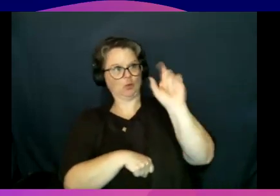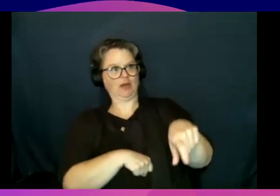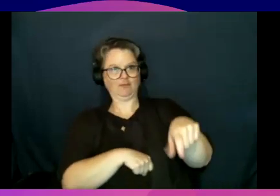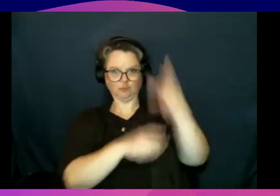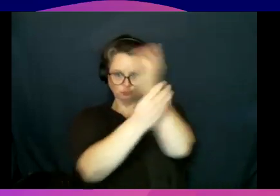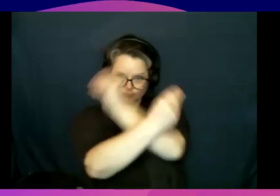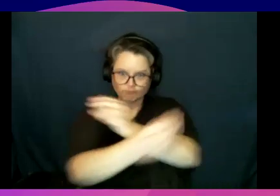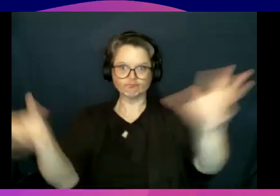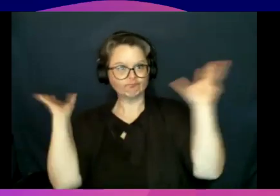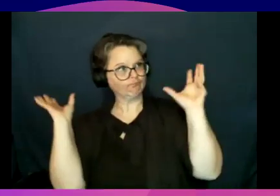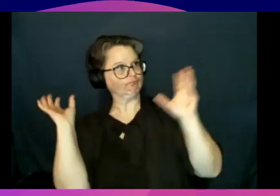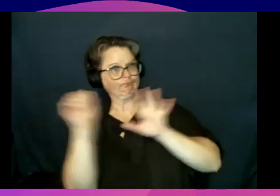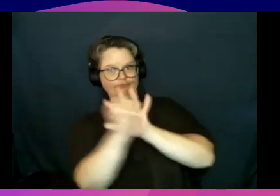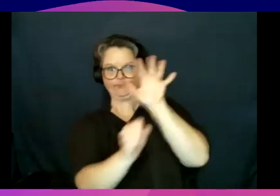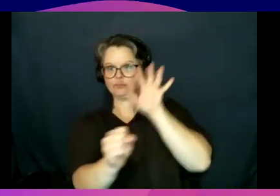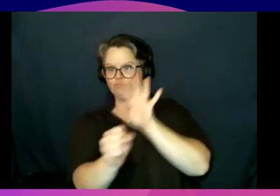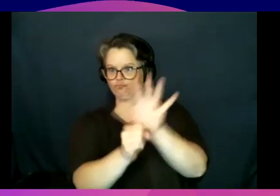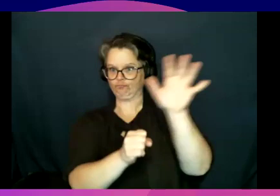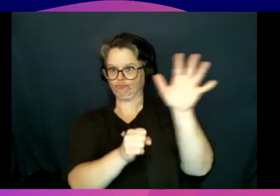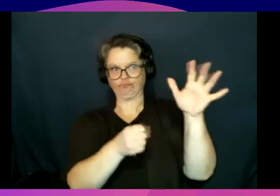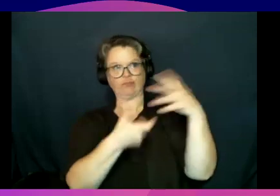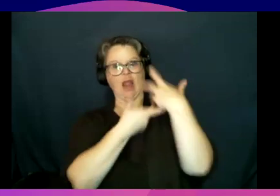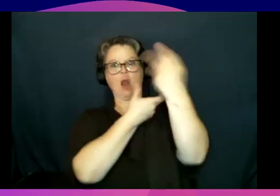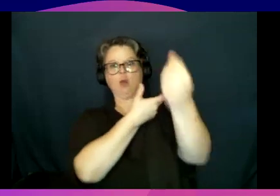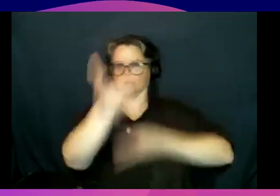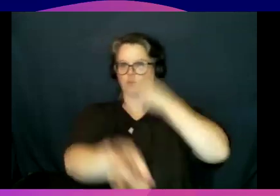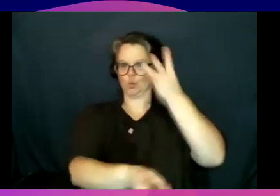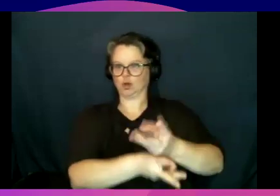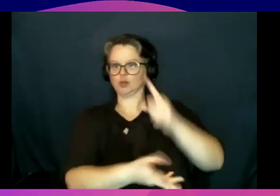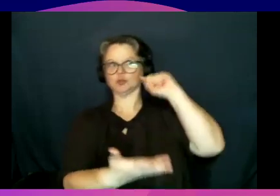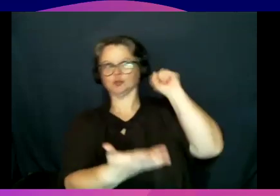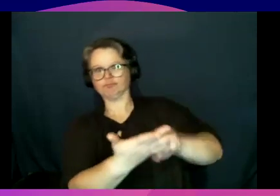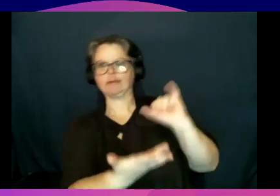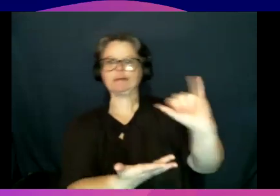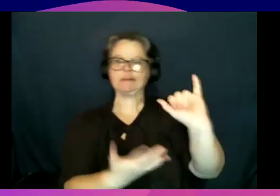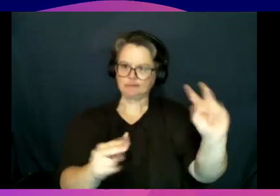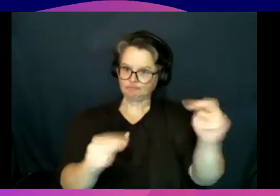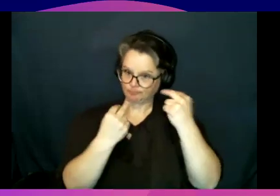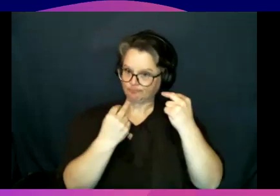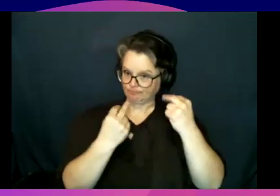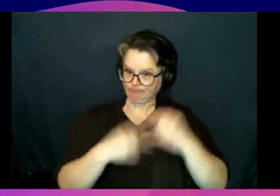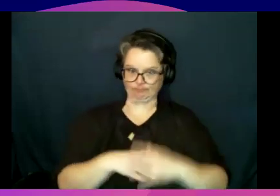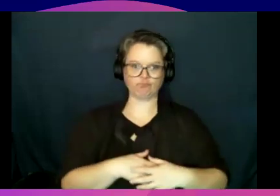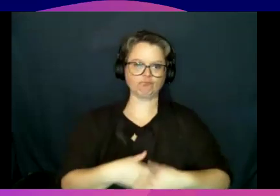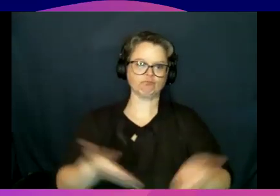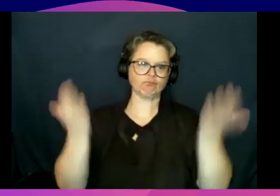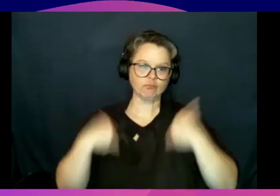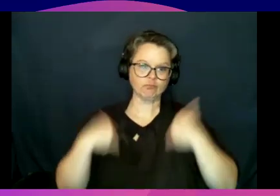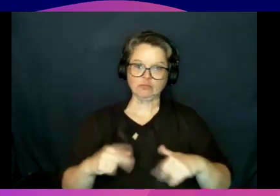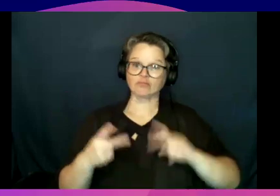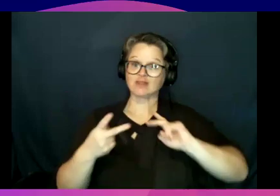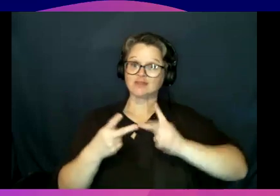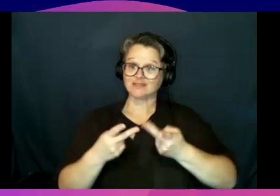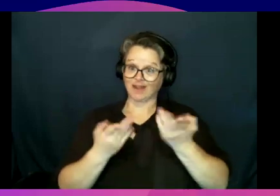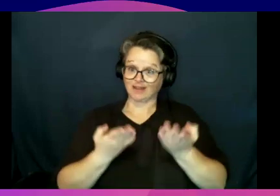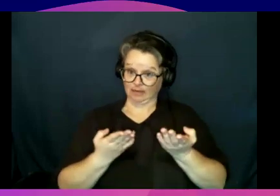We also need to build collective capacity to influence policy, influence systems, stakeholders, funders, decision